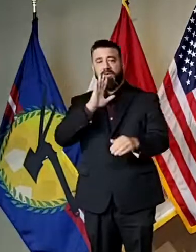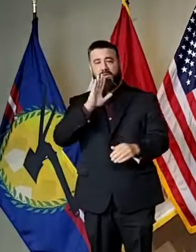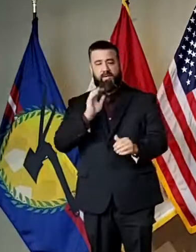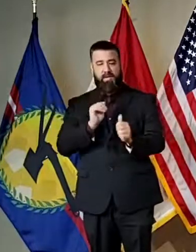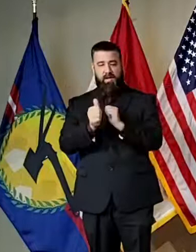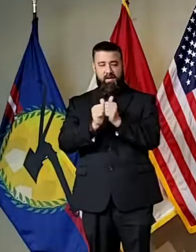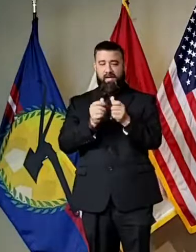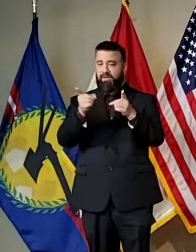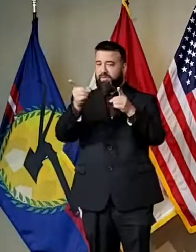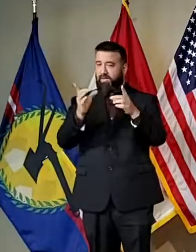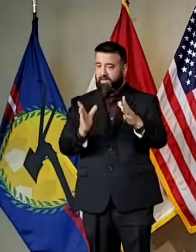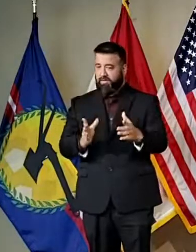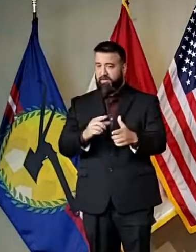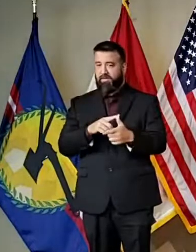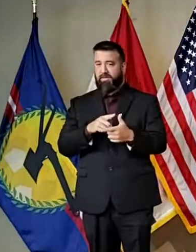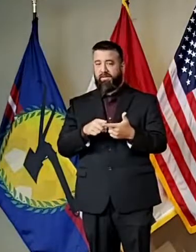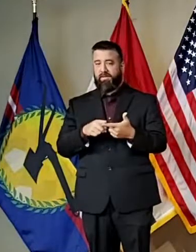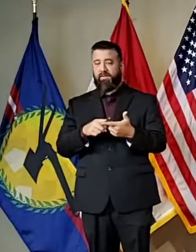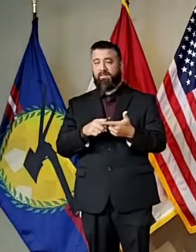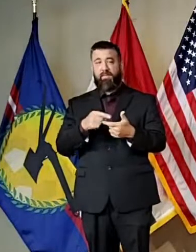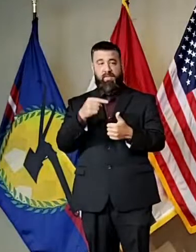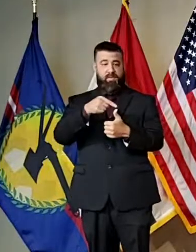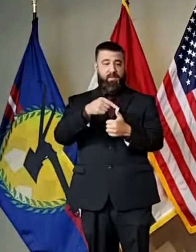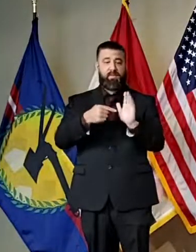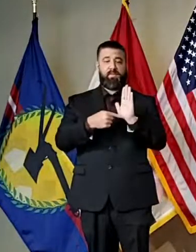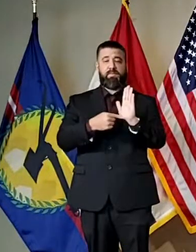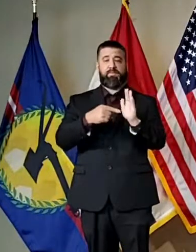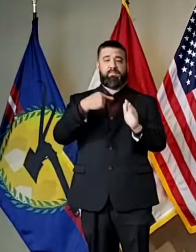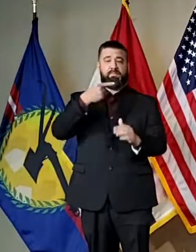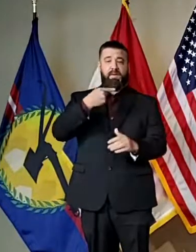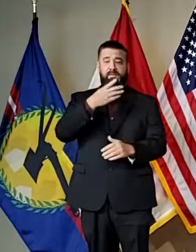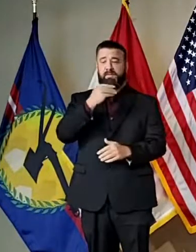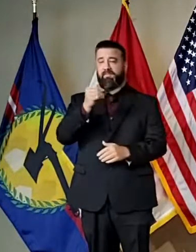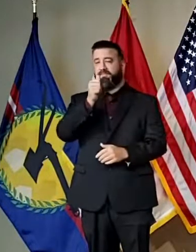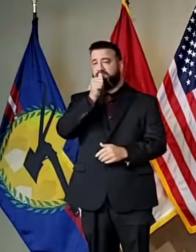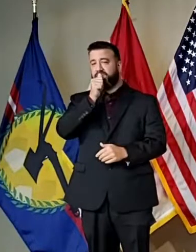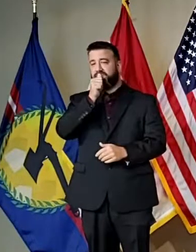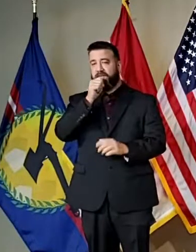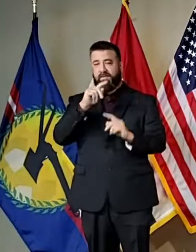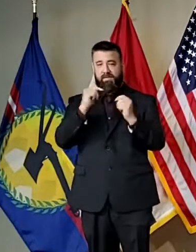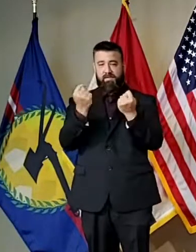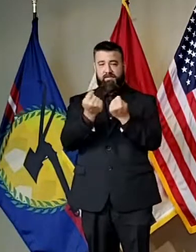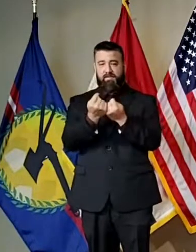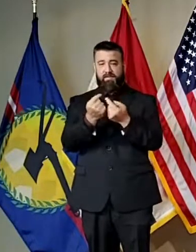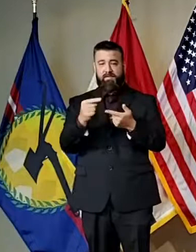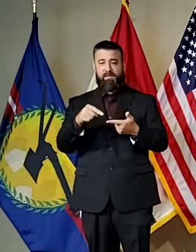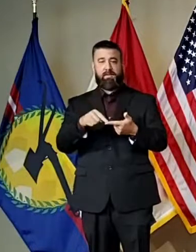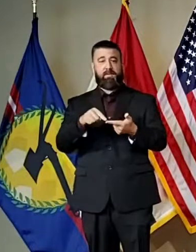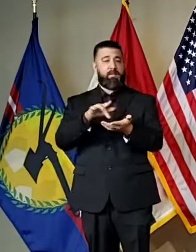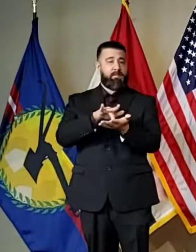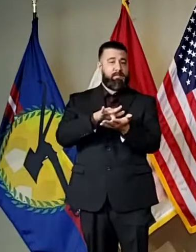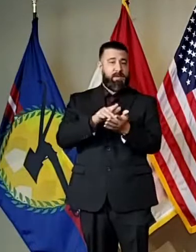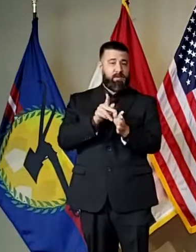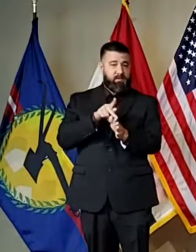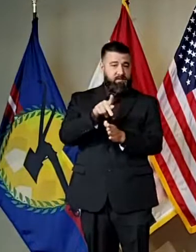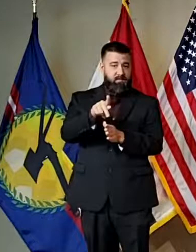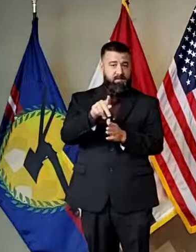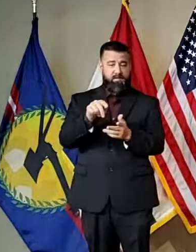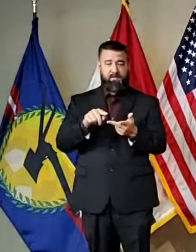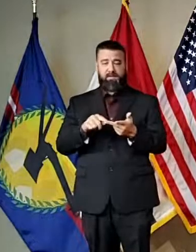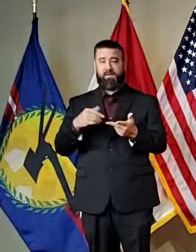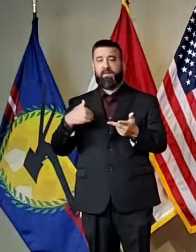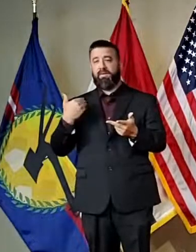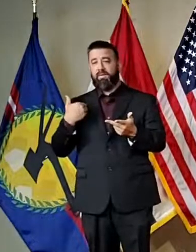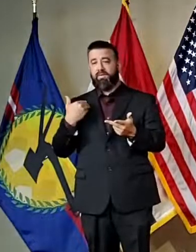directors representing public and private conferences, as well as medical professionals, youth and club